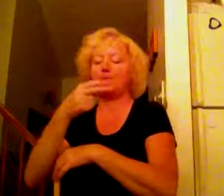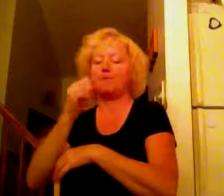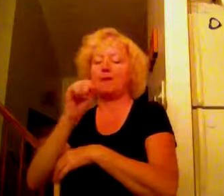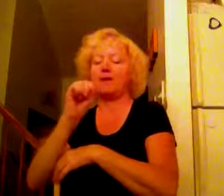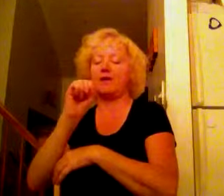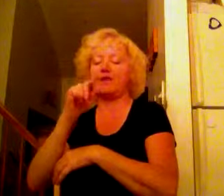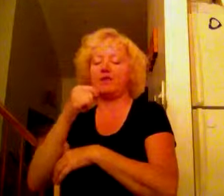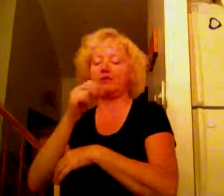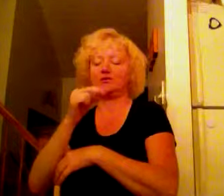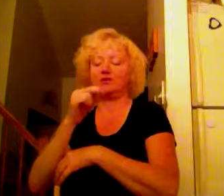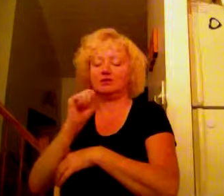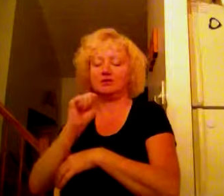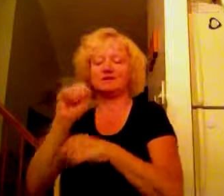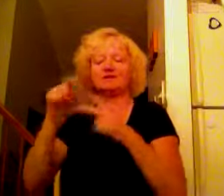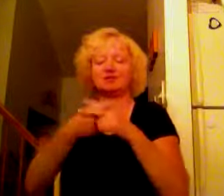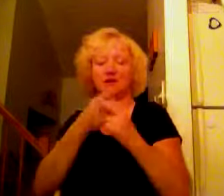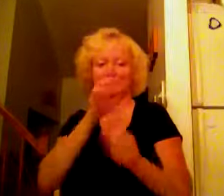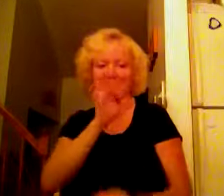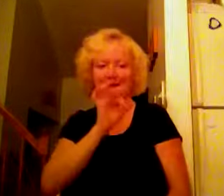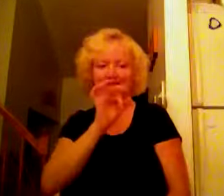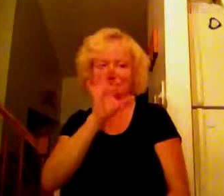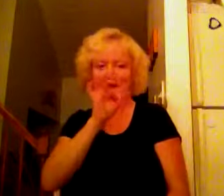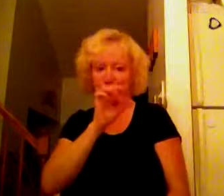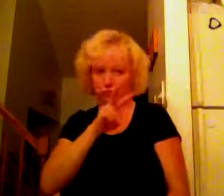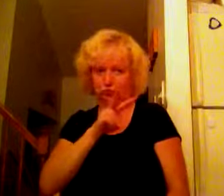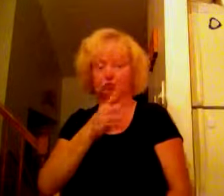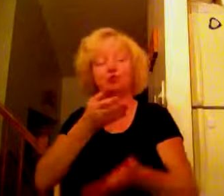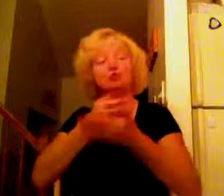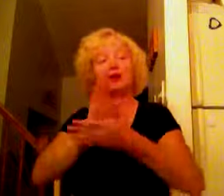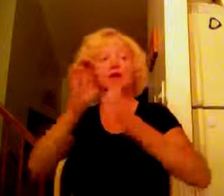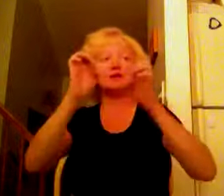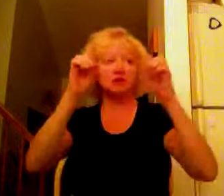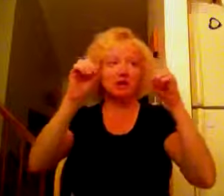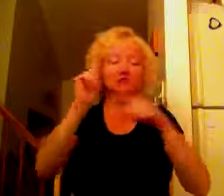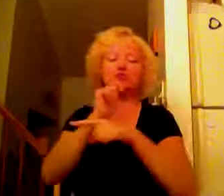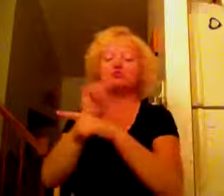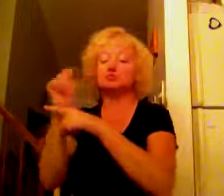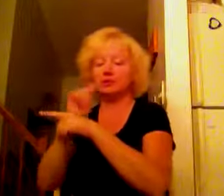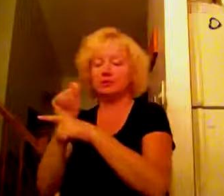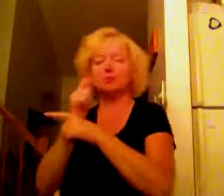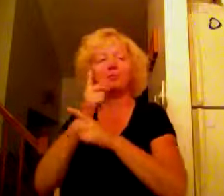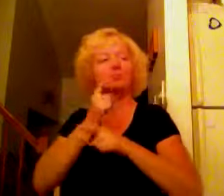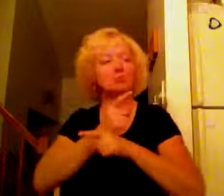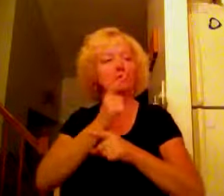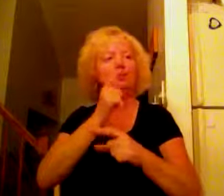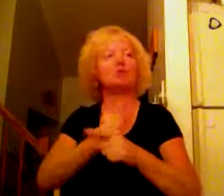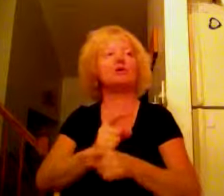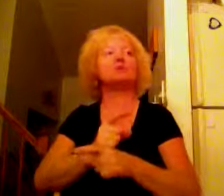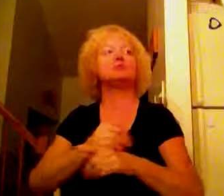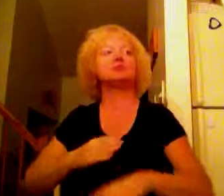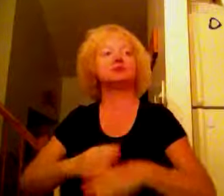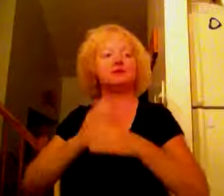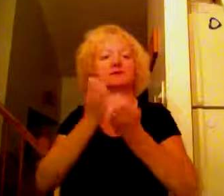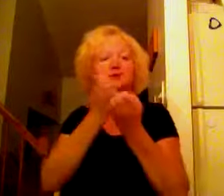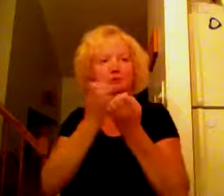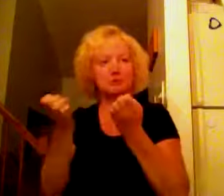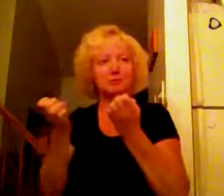covered the legal right to education and training and proper protective equipment to prevent exposure to bloodborne infectious diseases.